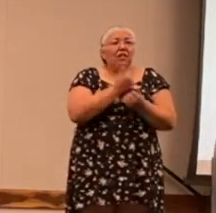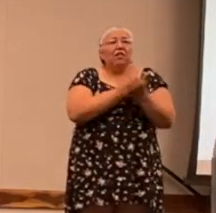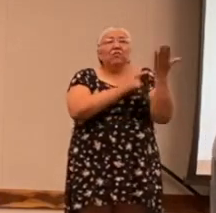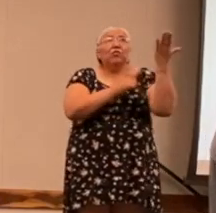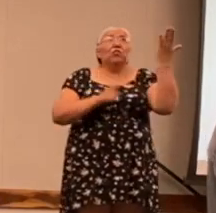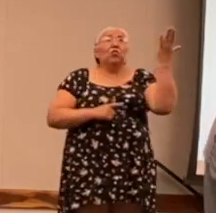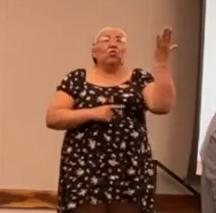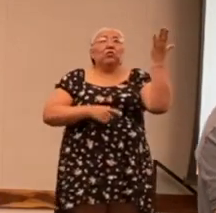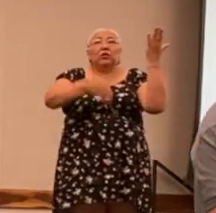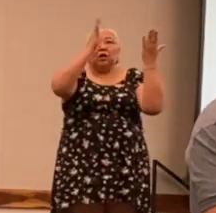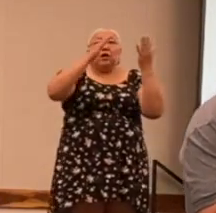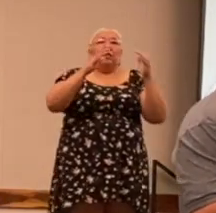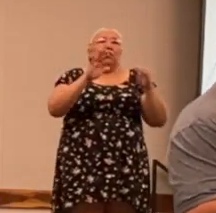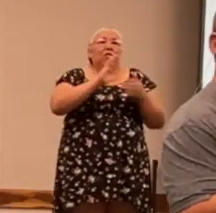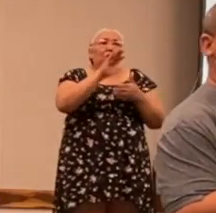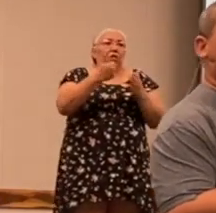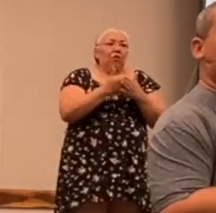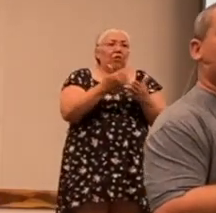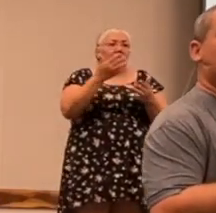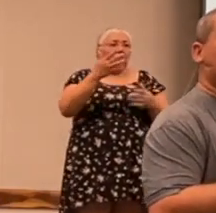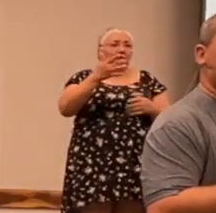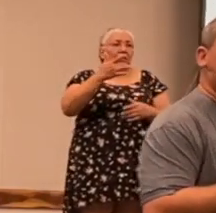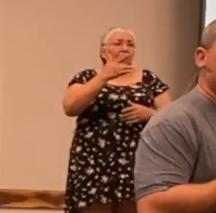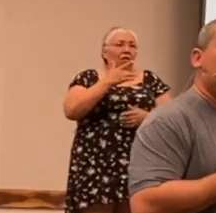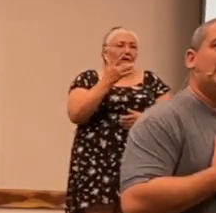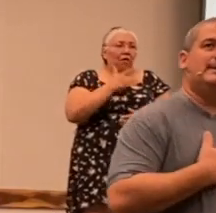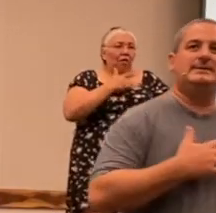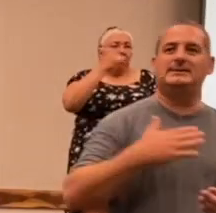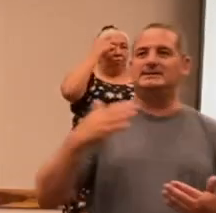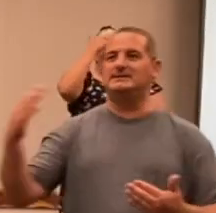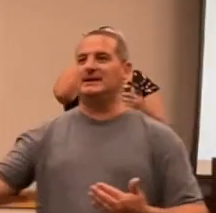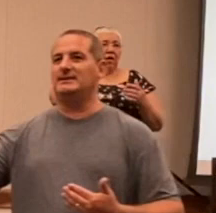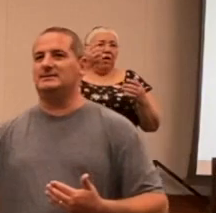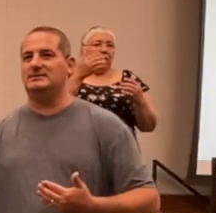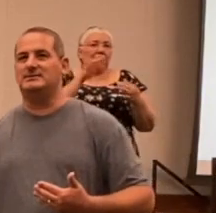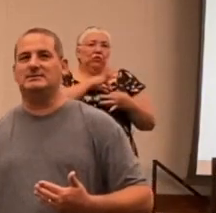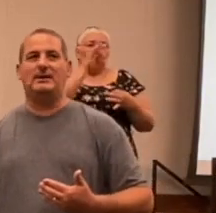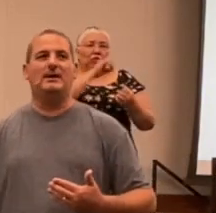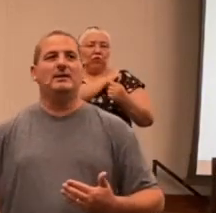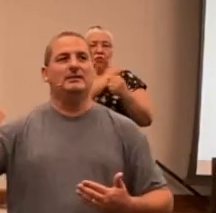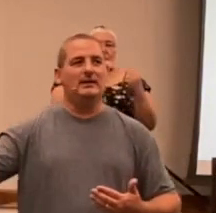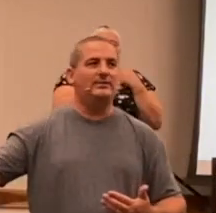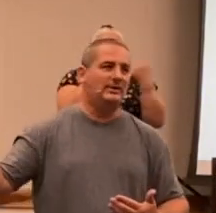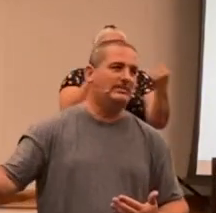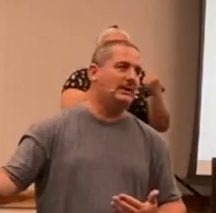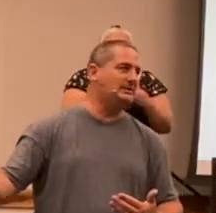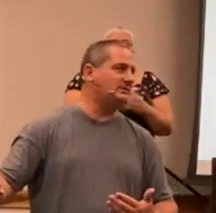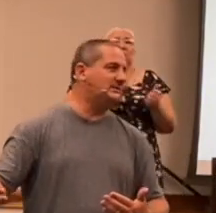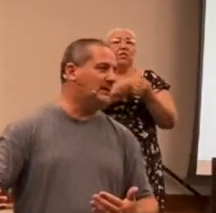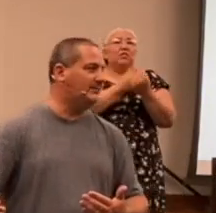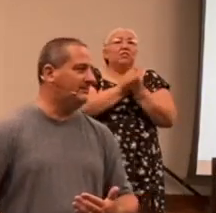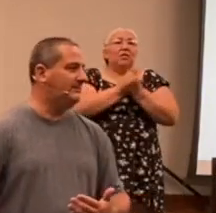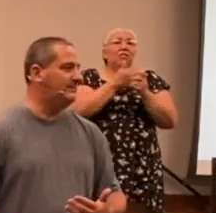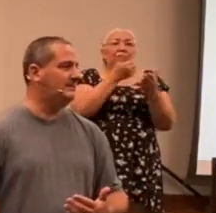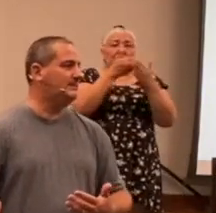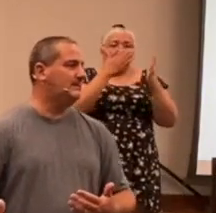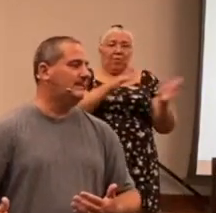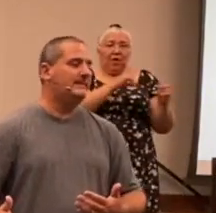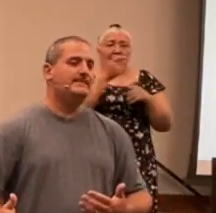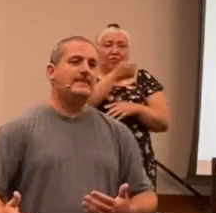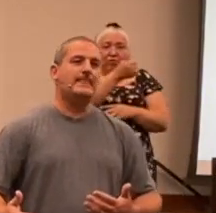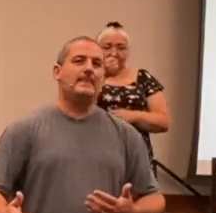your God with all your heart, soul, mind, and strength. Right? That's more to love. And then he says, the second is just as great. Love your neighbor as yourself.